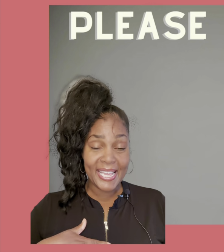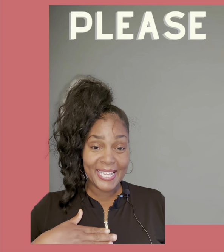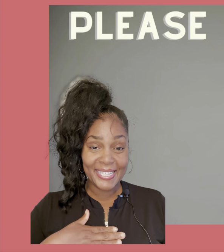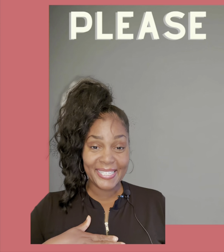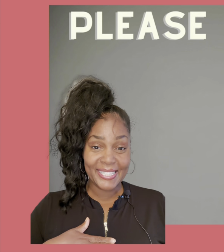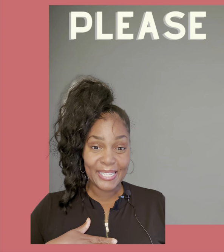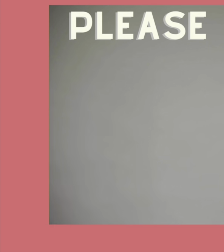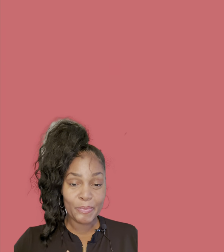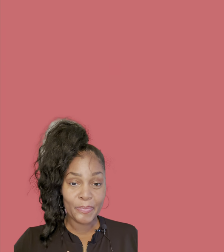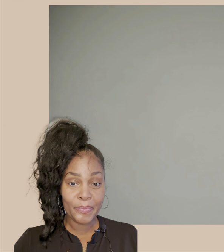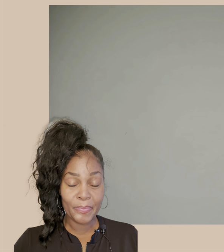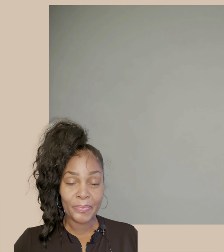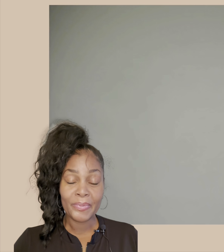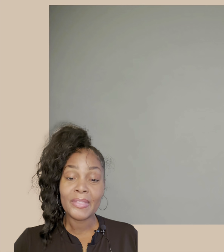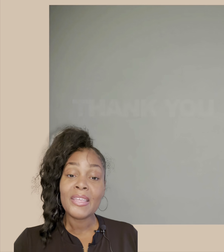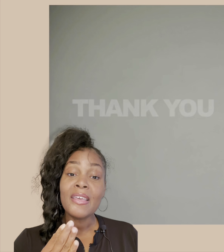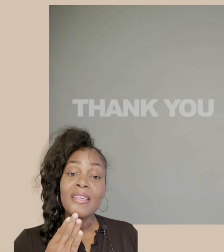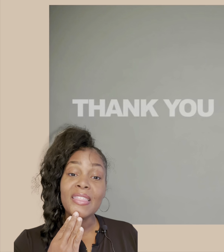Please.